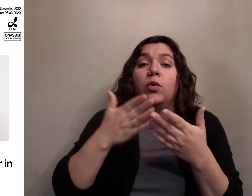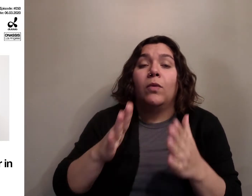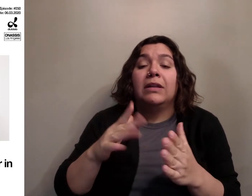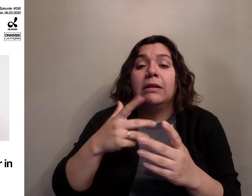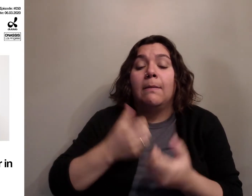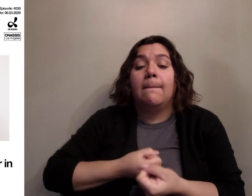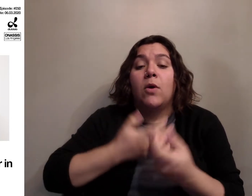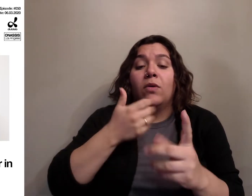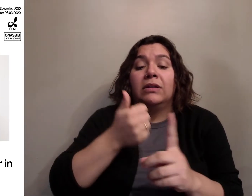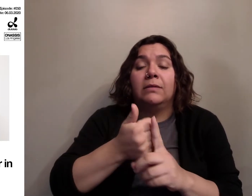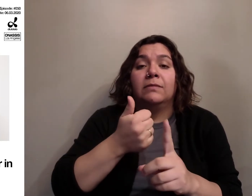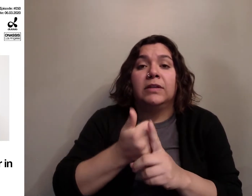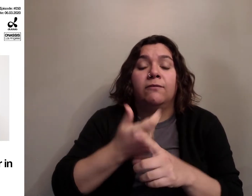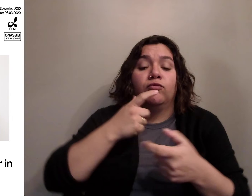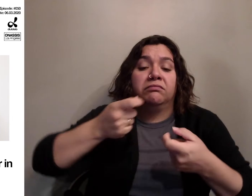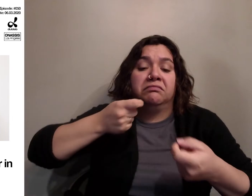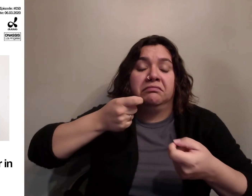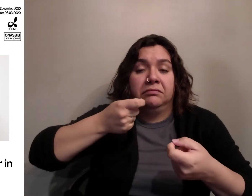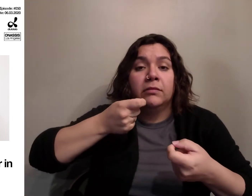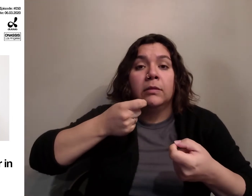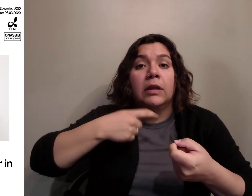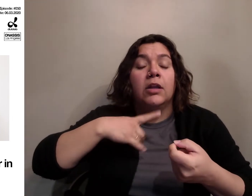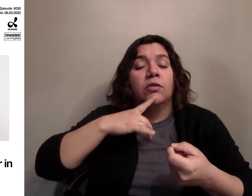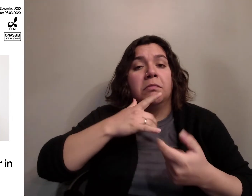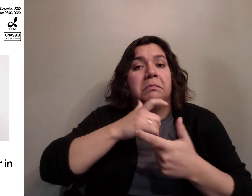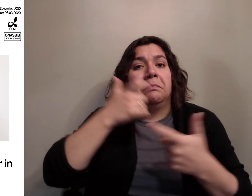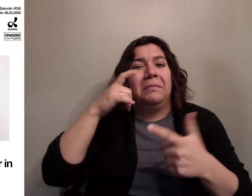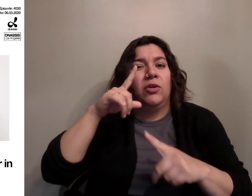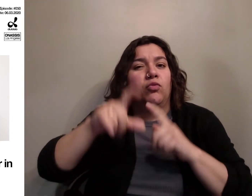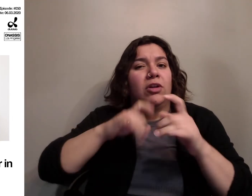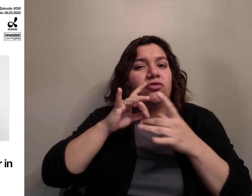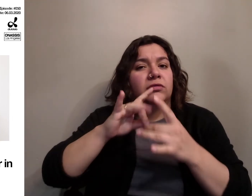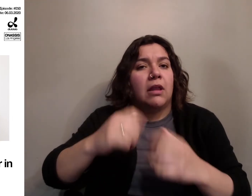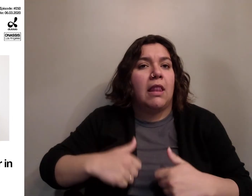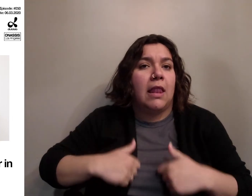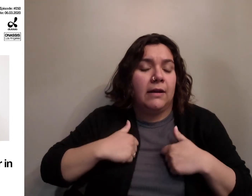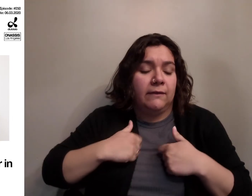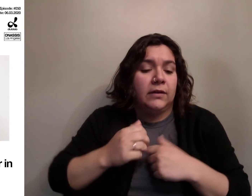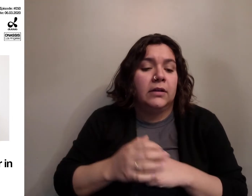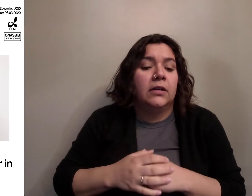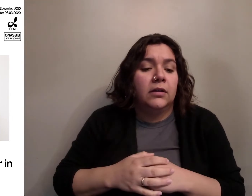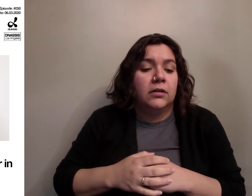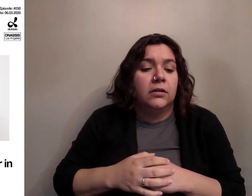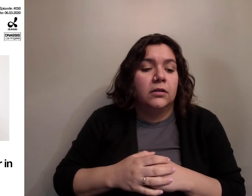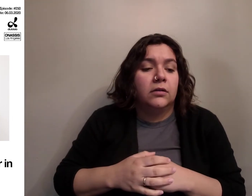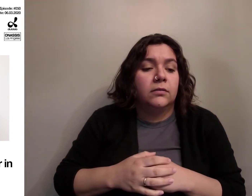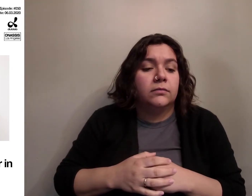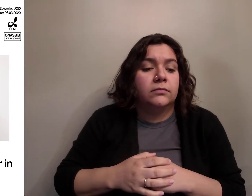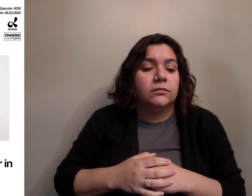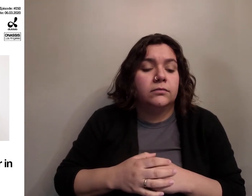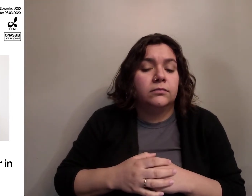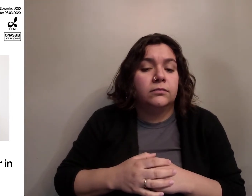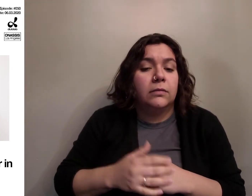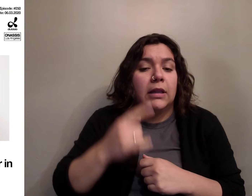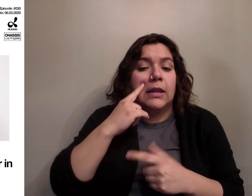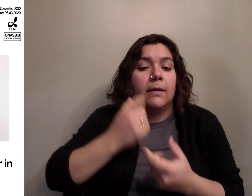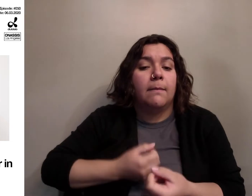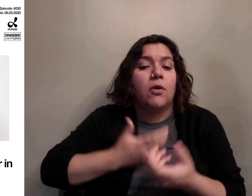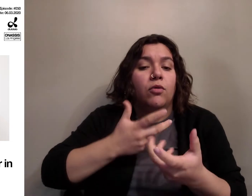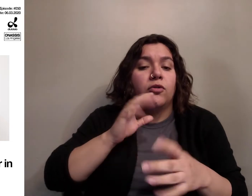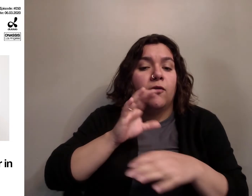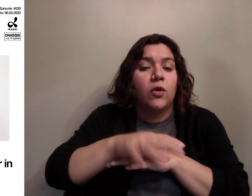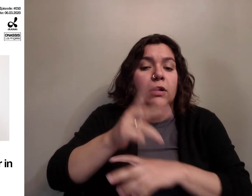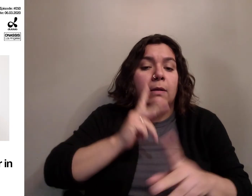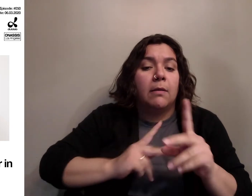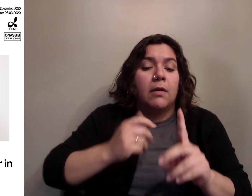through the many ways that poets have grappled with the great questions of life, And